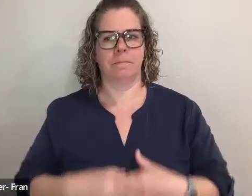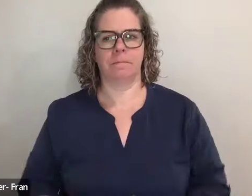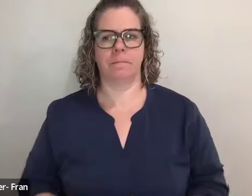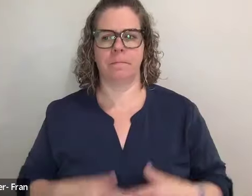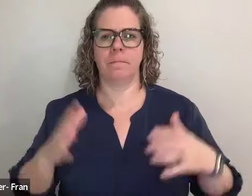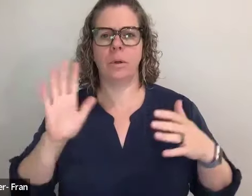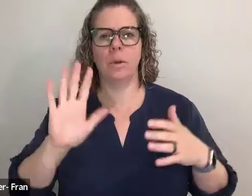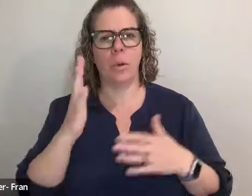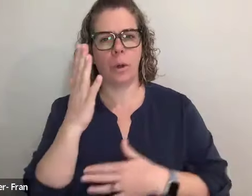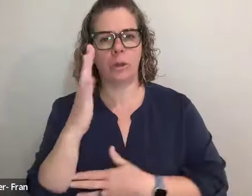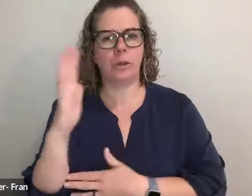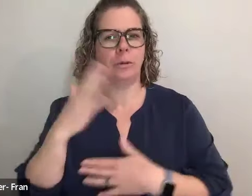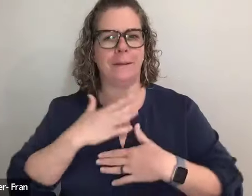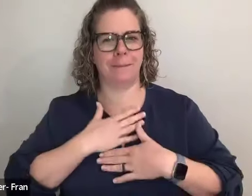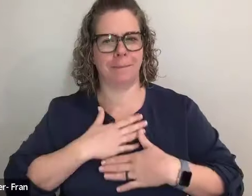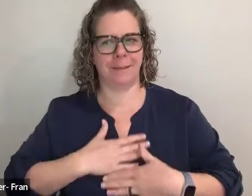your tree body.